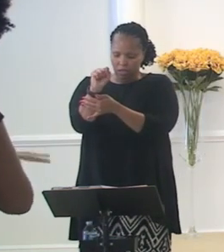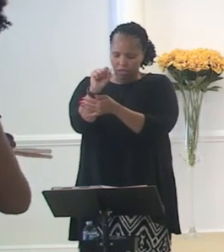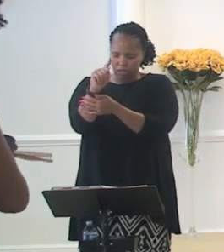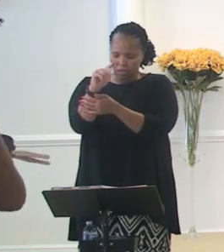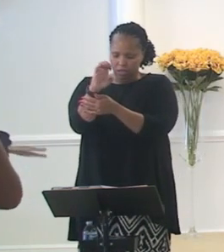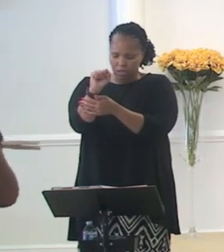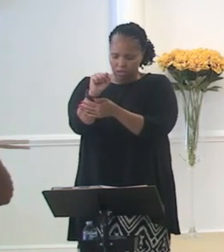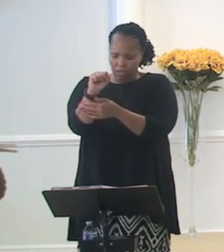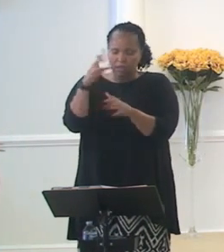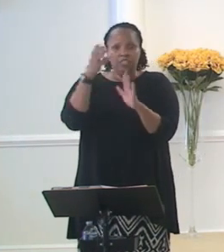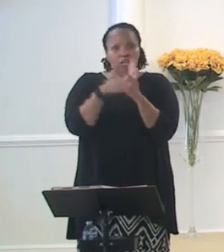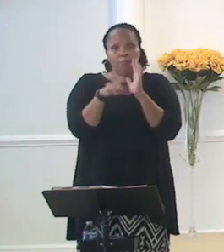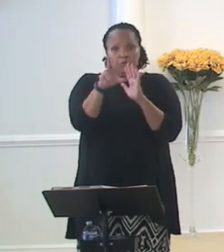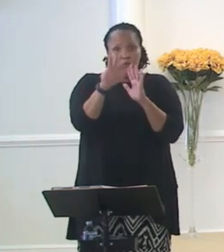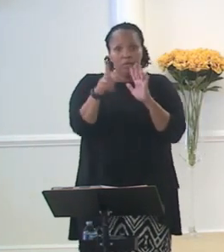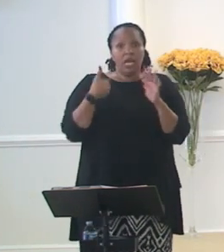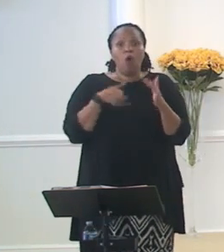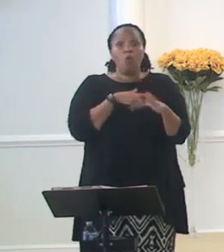Started off